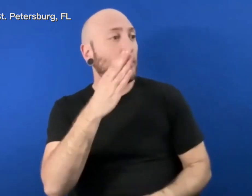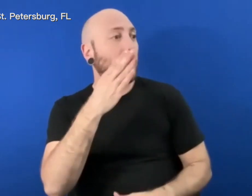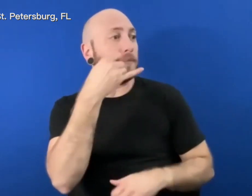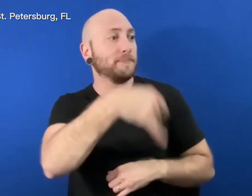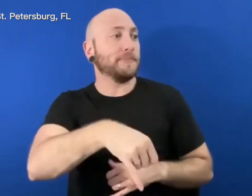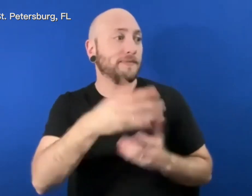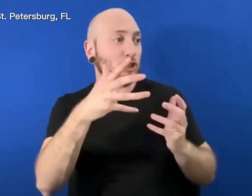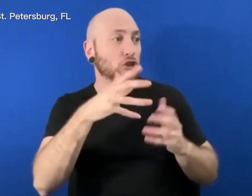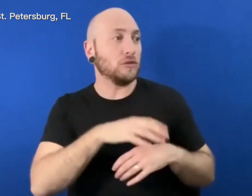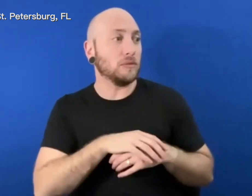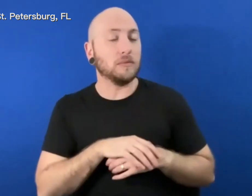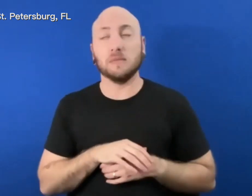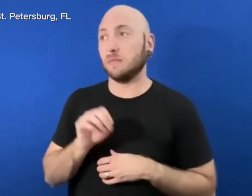cutting me off and